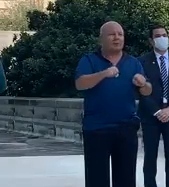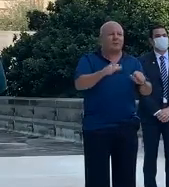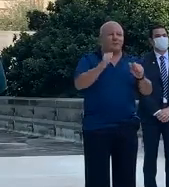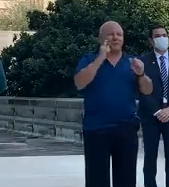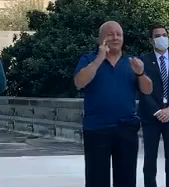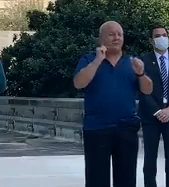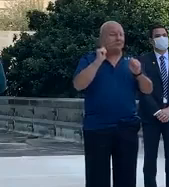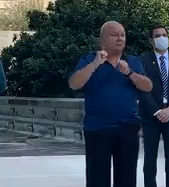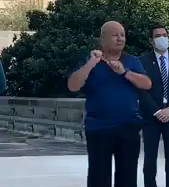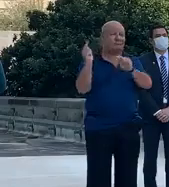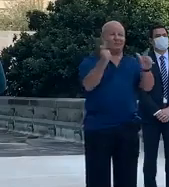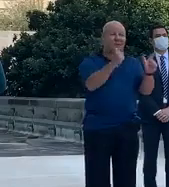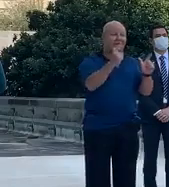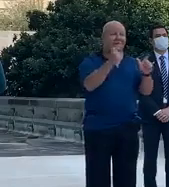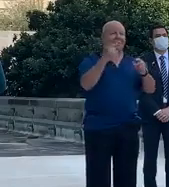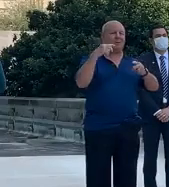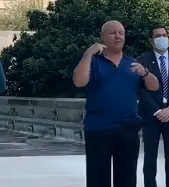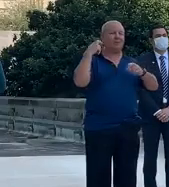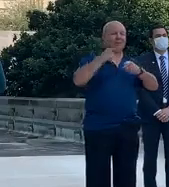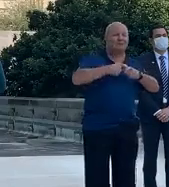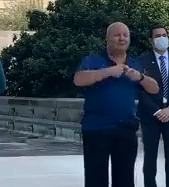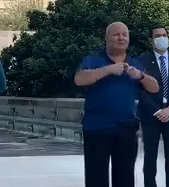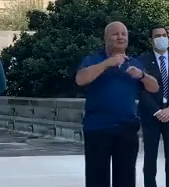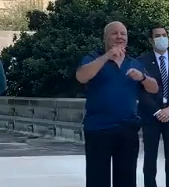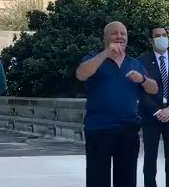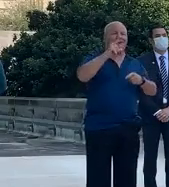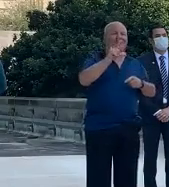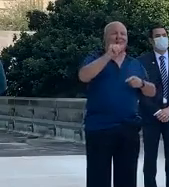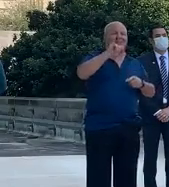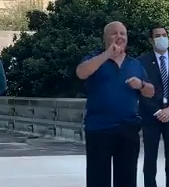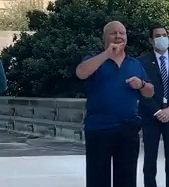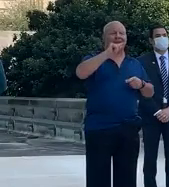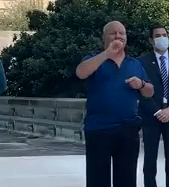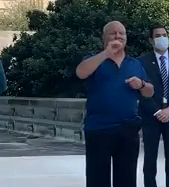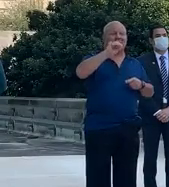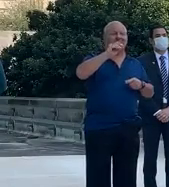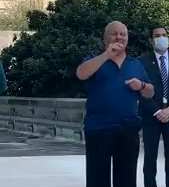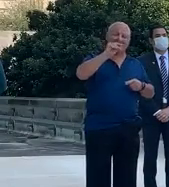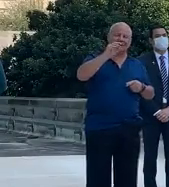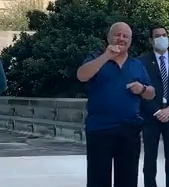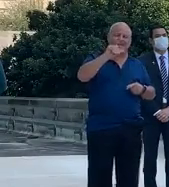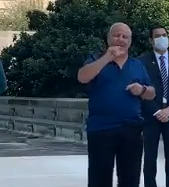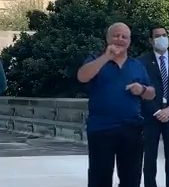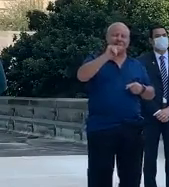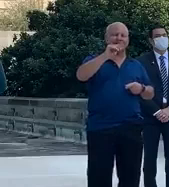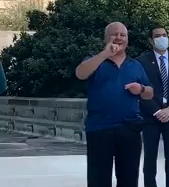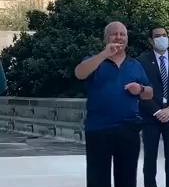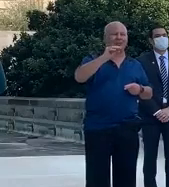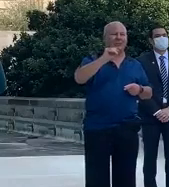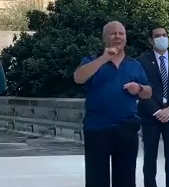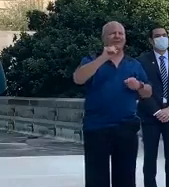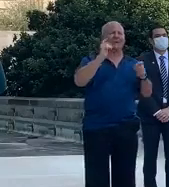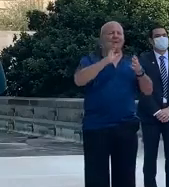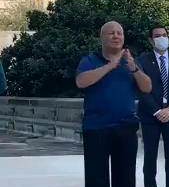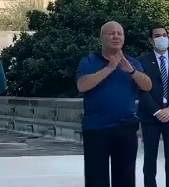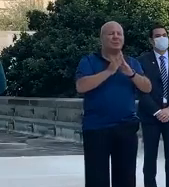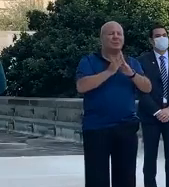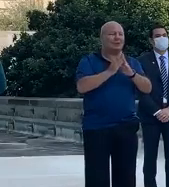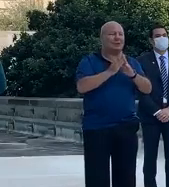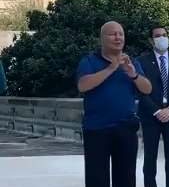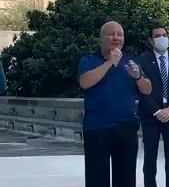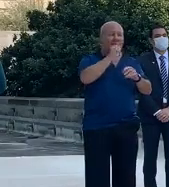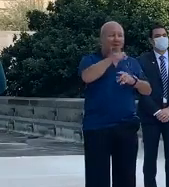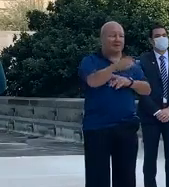to our Hispanic and Latino community and being consistent with that. And Jambalaya is not by herself,